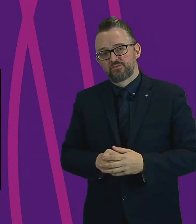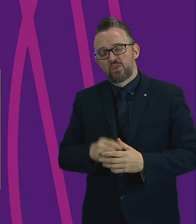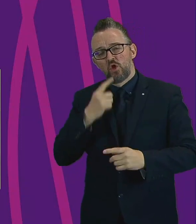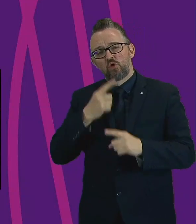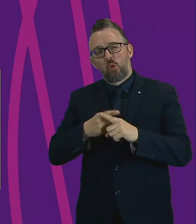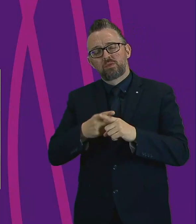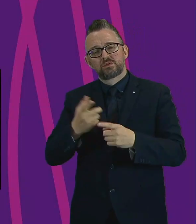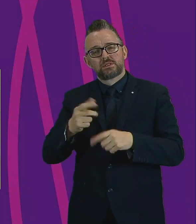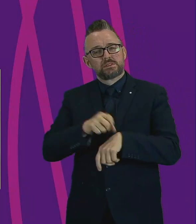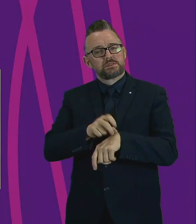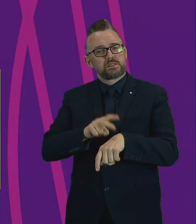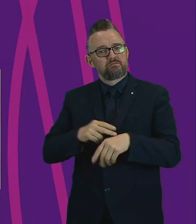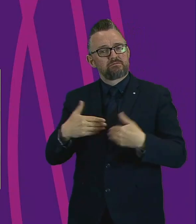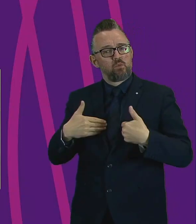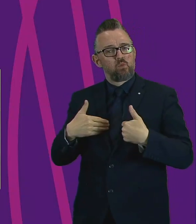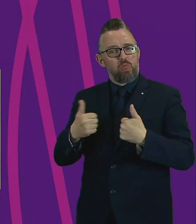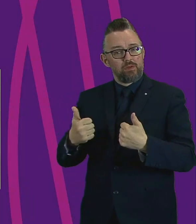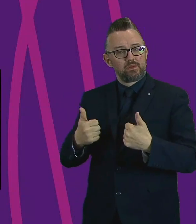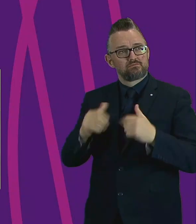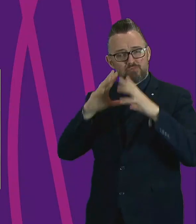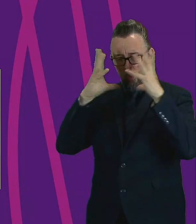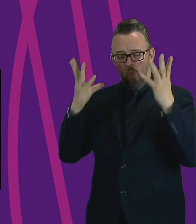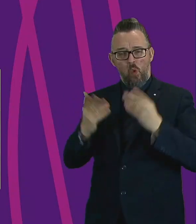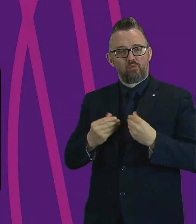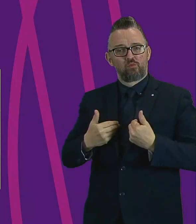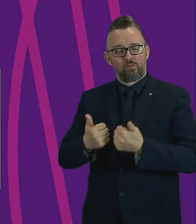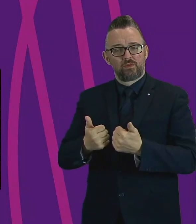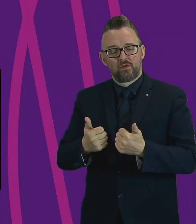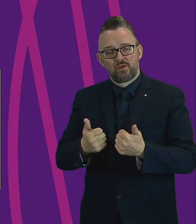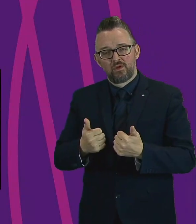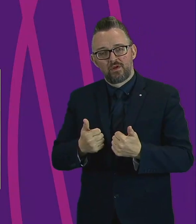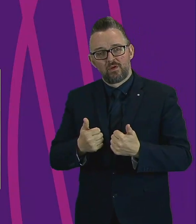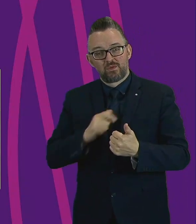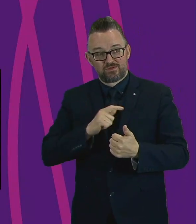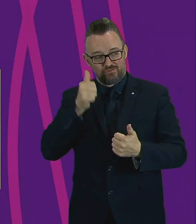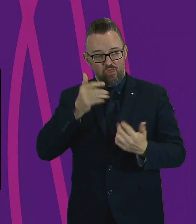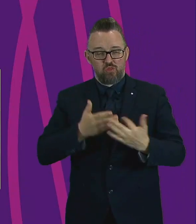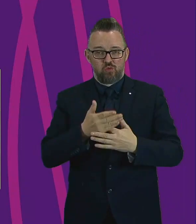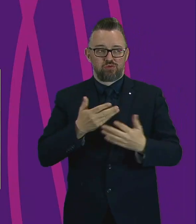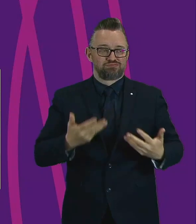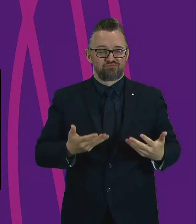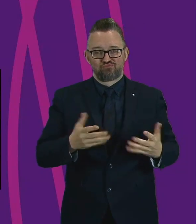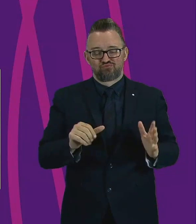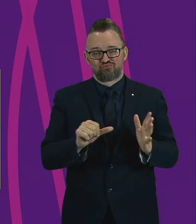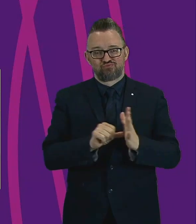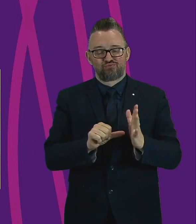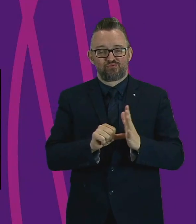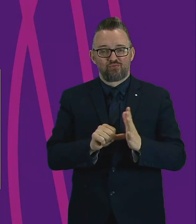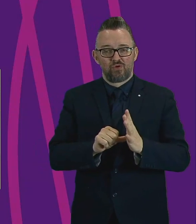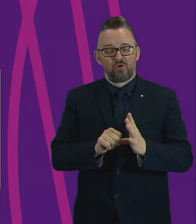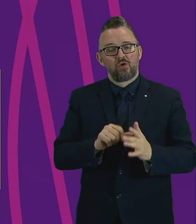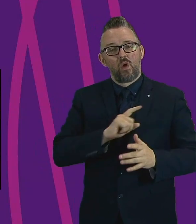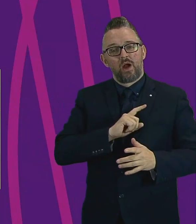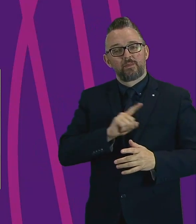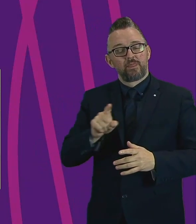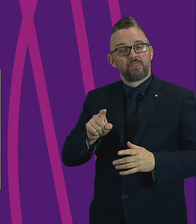its improvements being made during this difficult period, during the pandemic, such as the